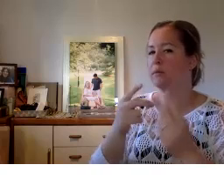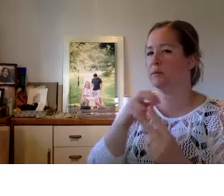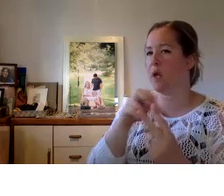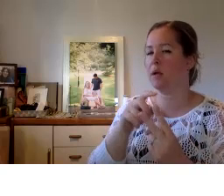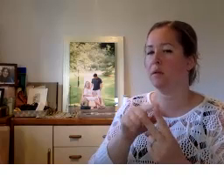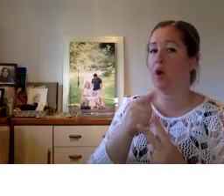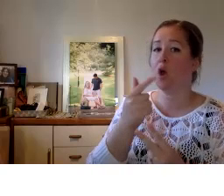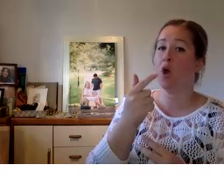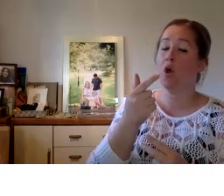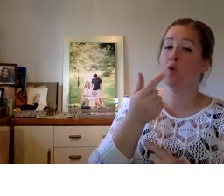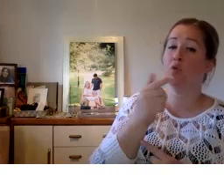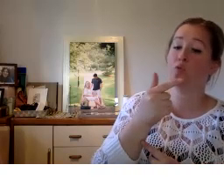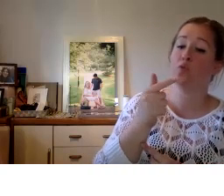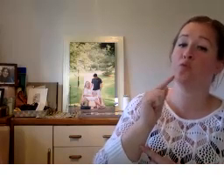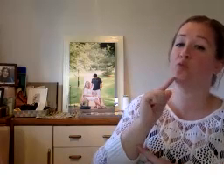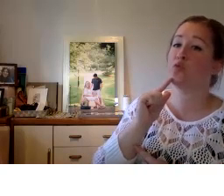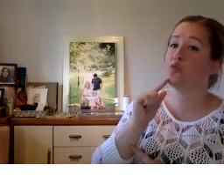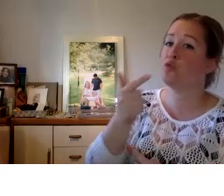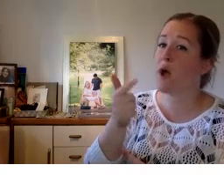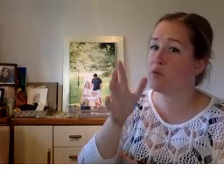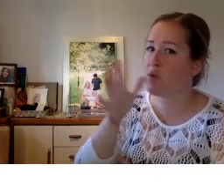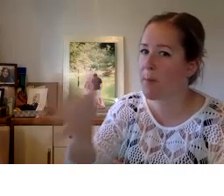still say